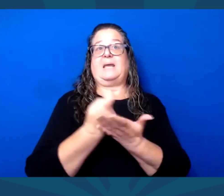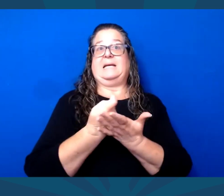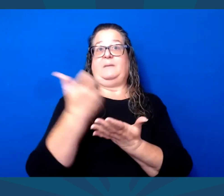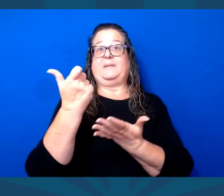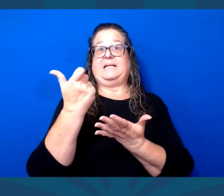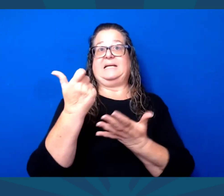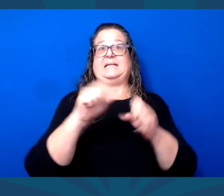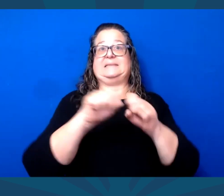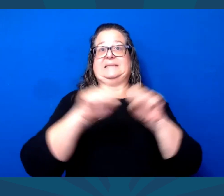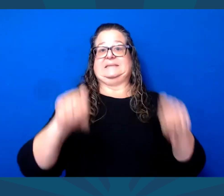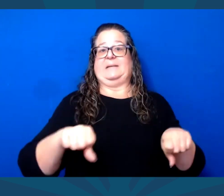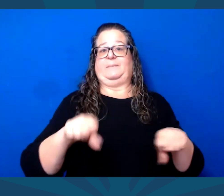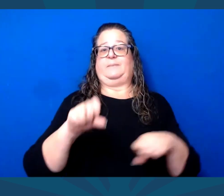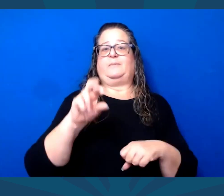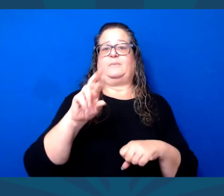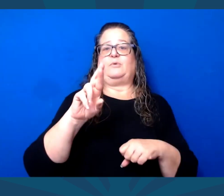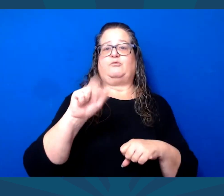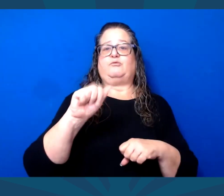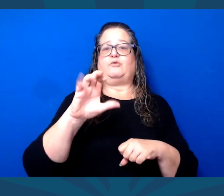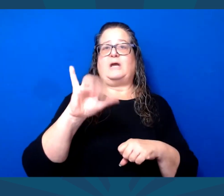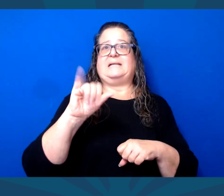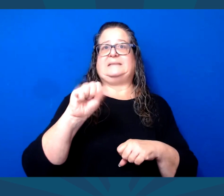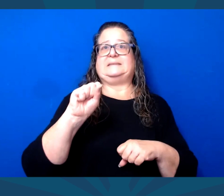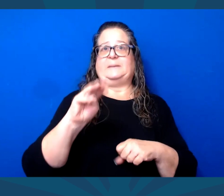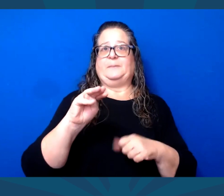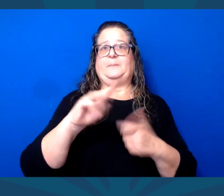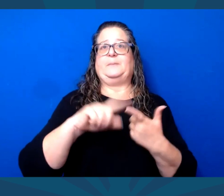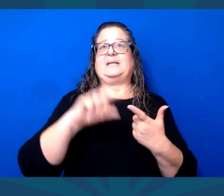the mentally ill, and homelessness.